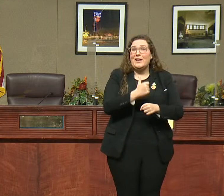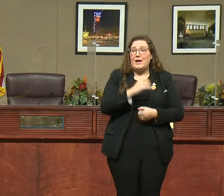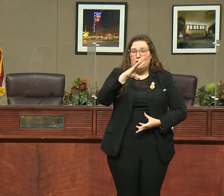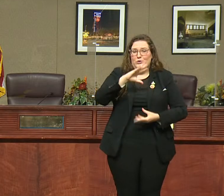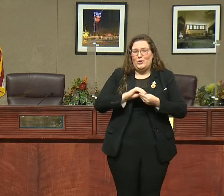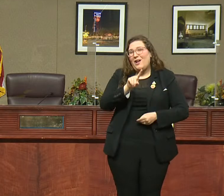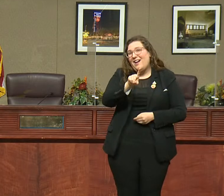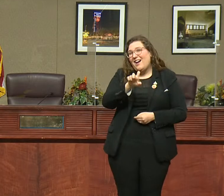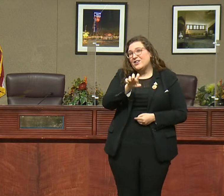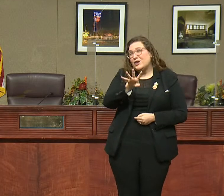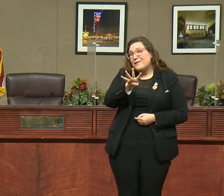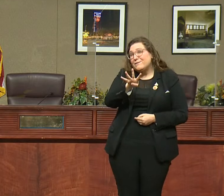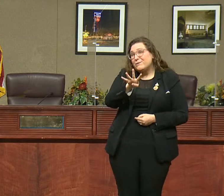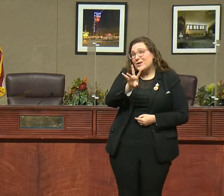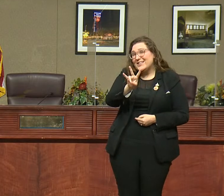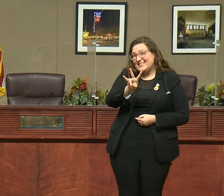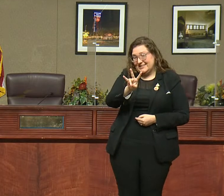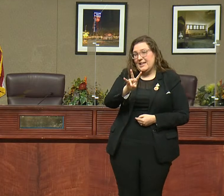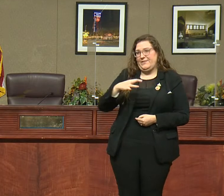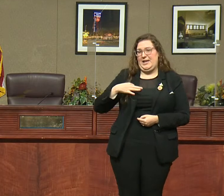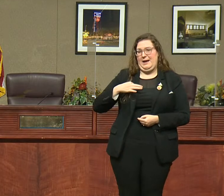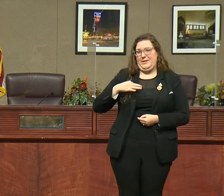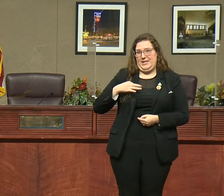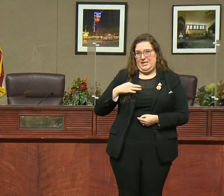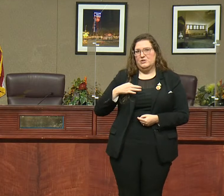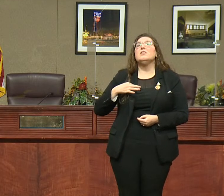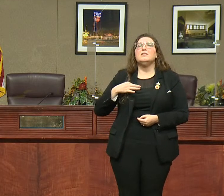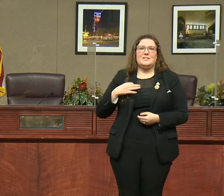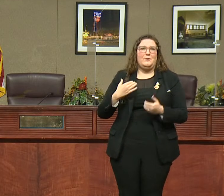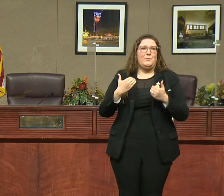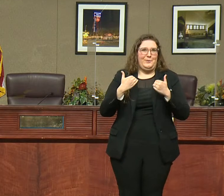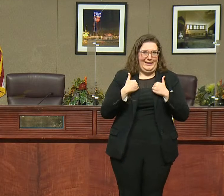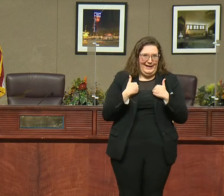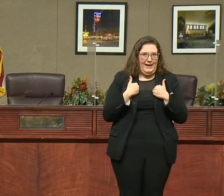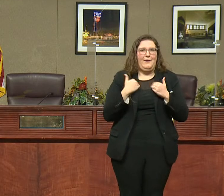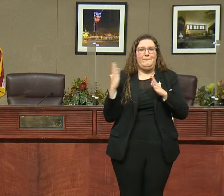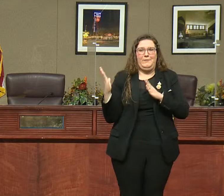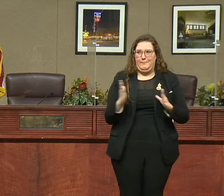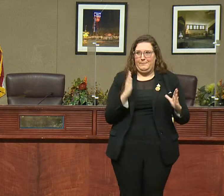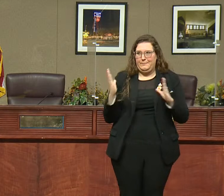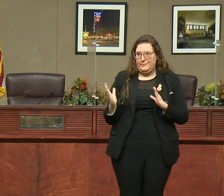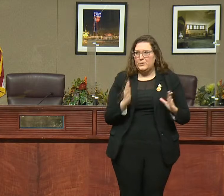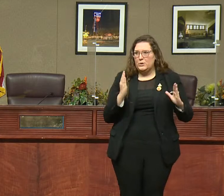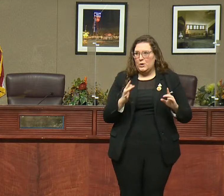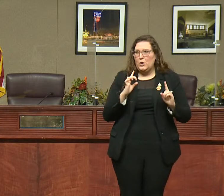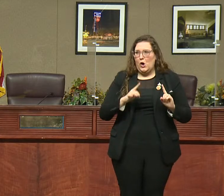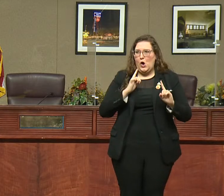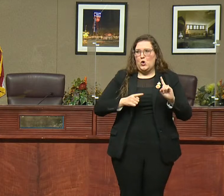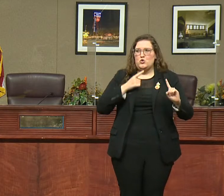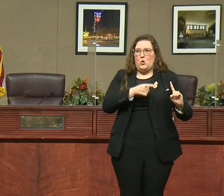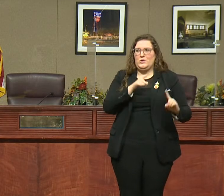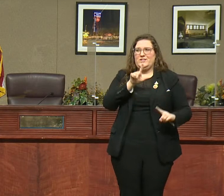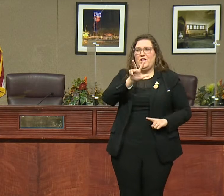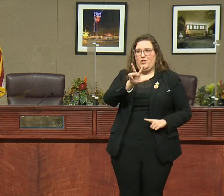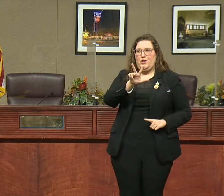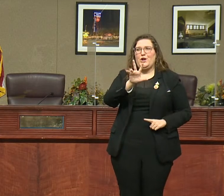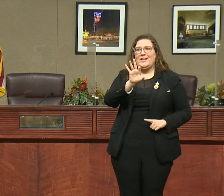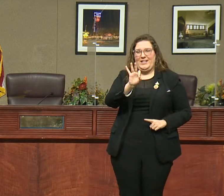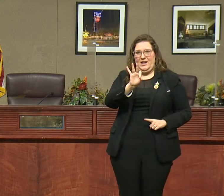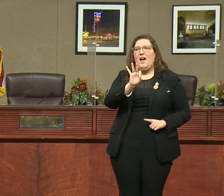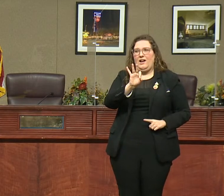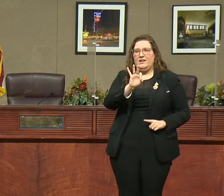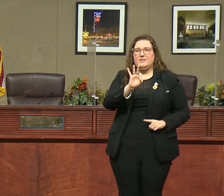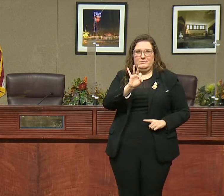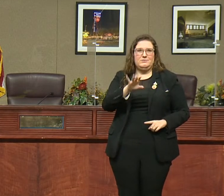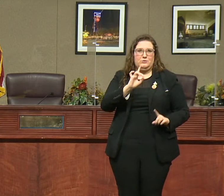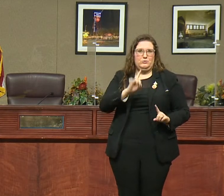and an additional 395 is planned for distribution. And I want to thank the Orlando Economic Partnership for assisting us in that program.